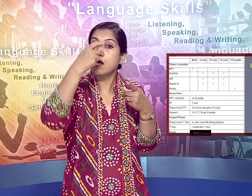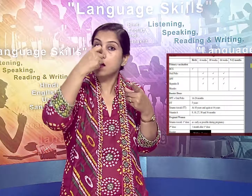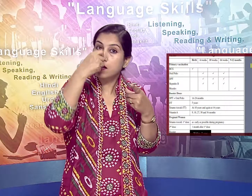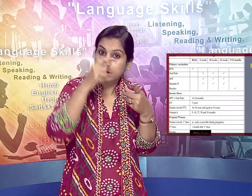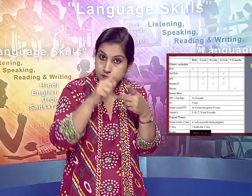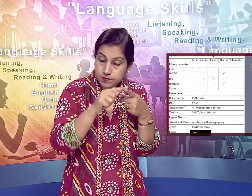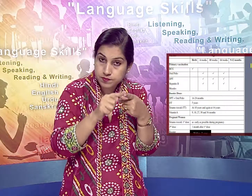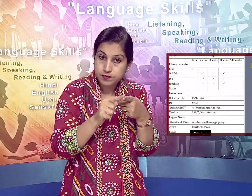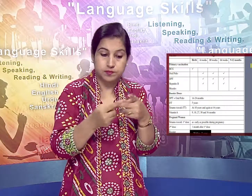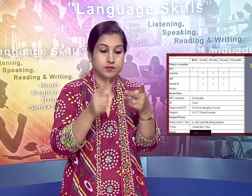oral polio,